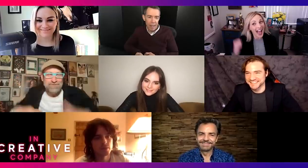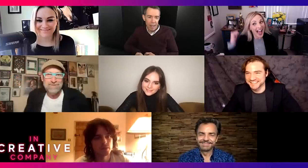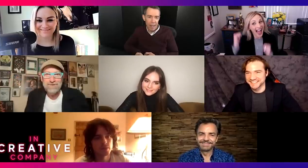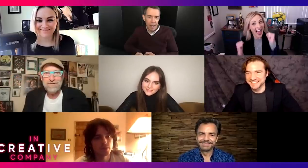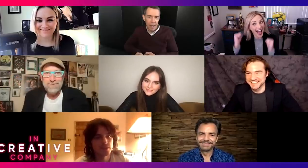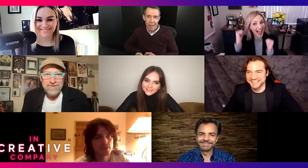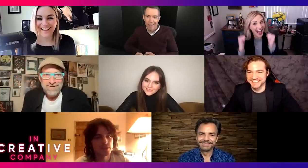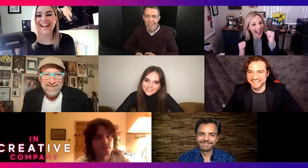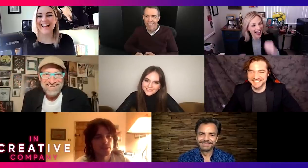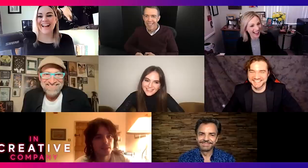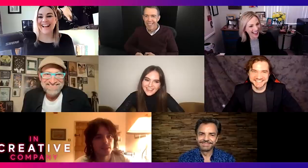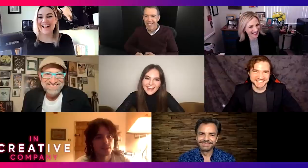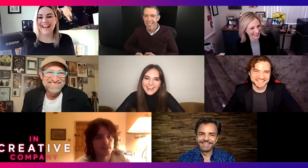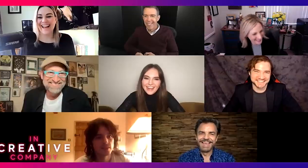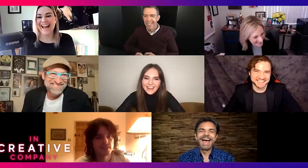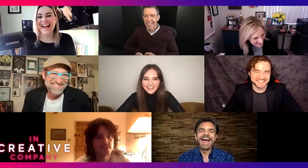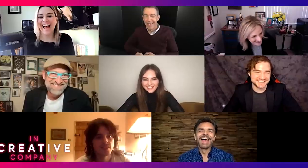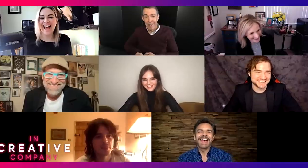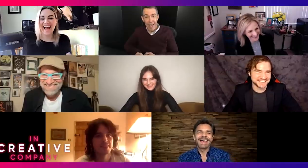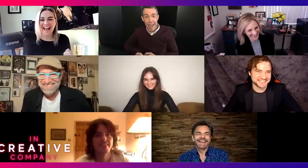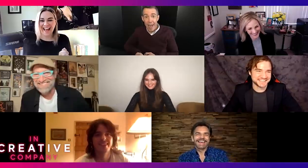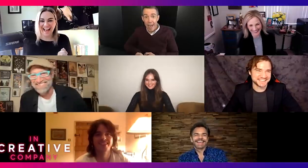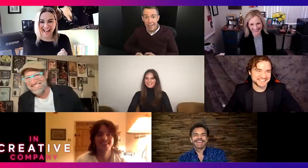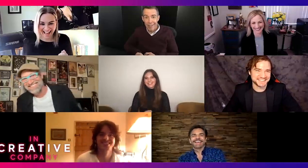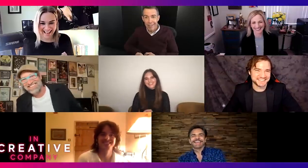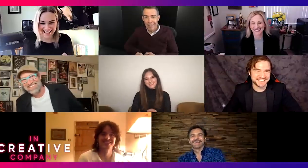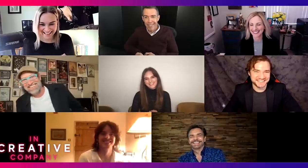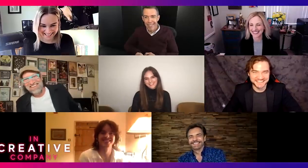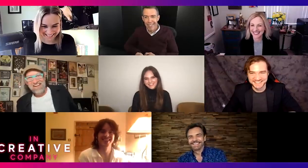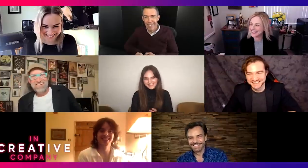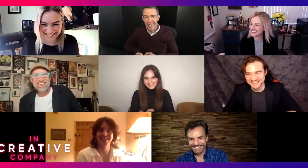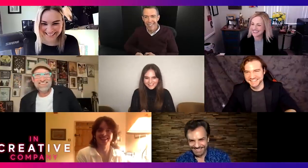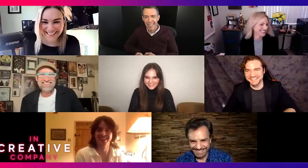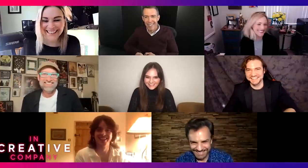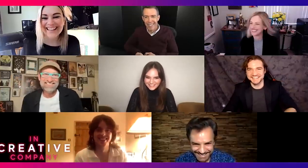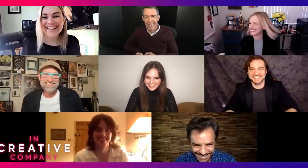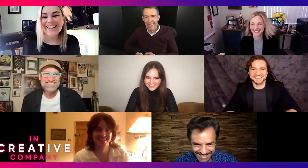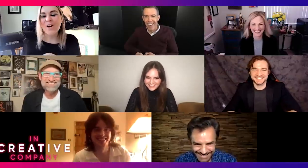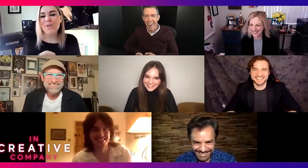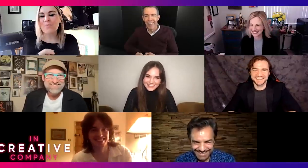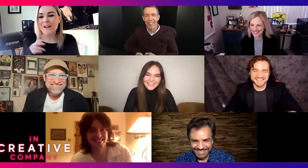get busy, have more sex, and make more noise. Yeah. No.